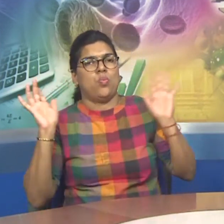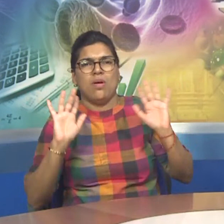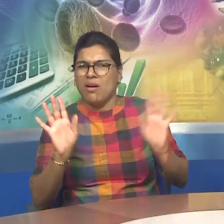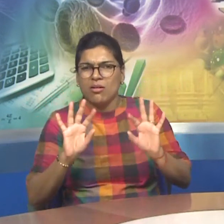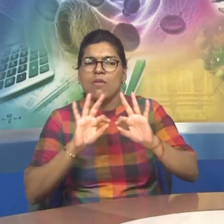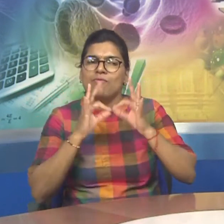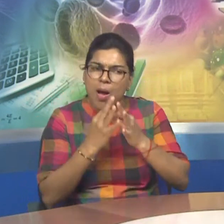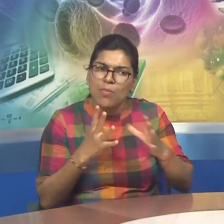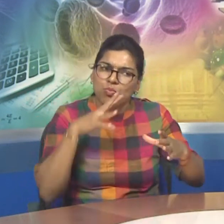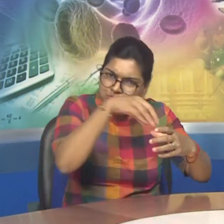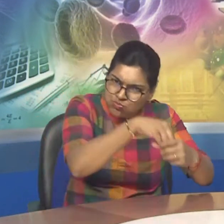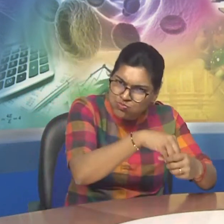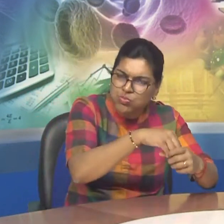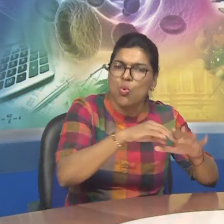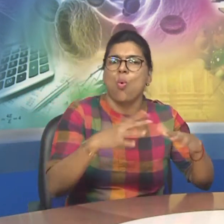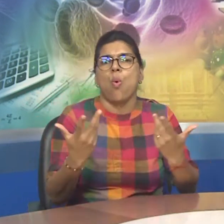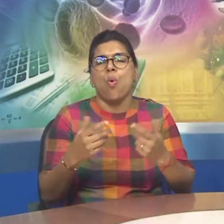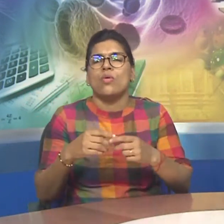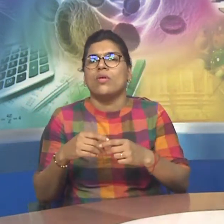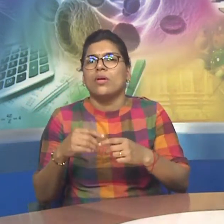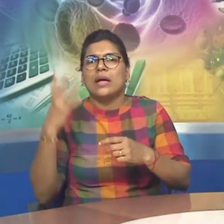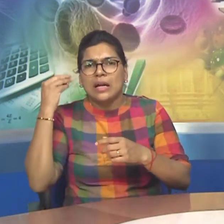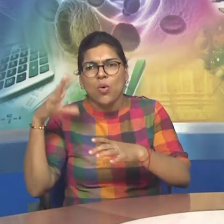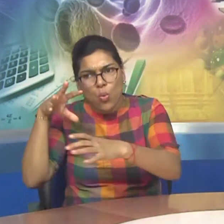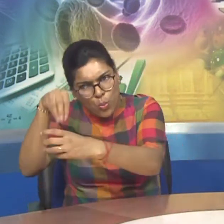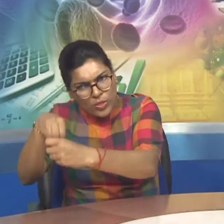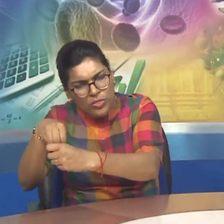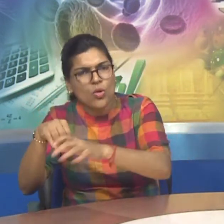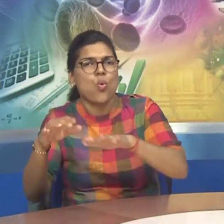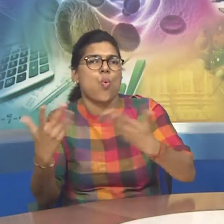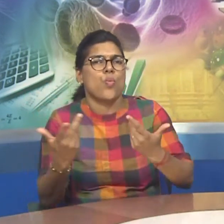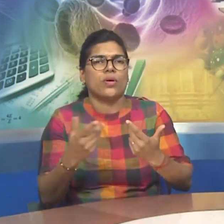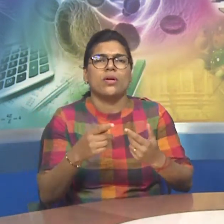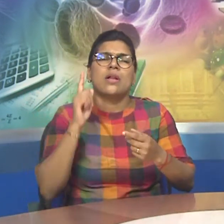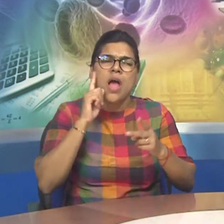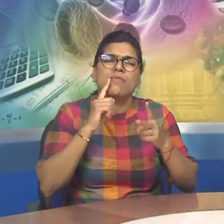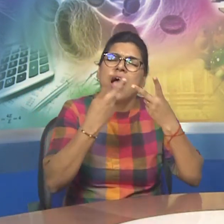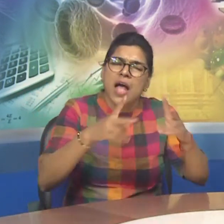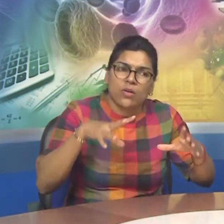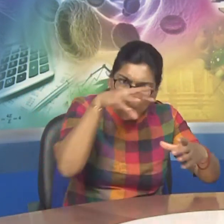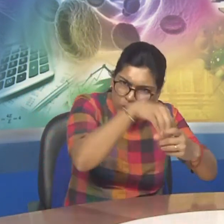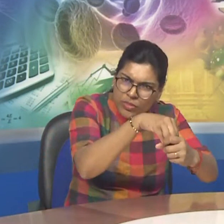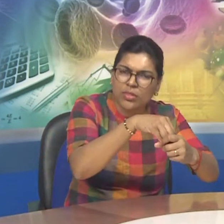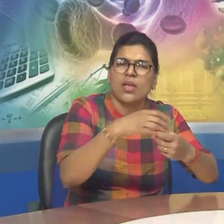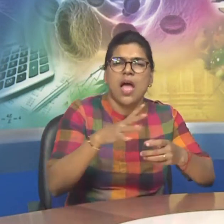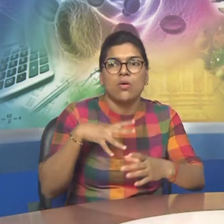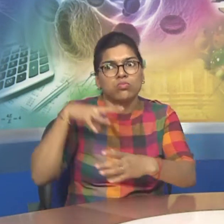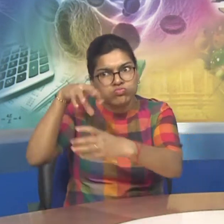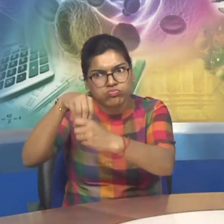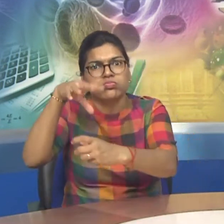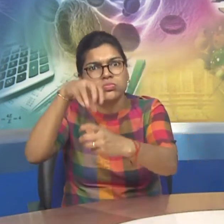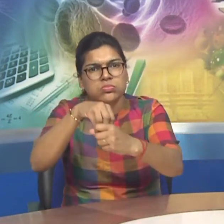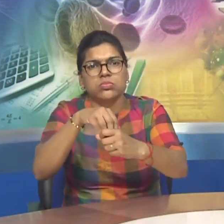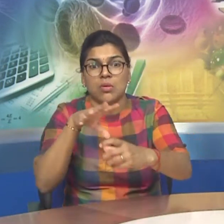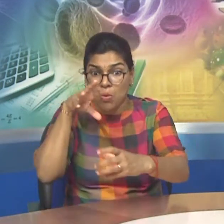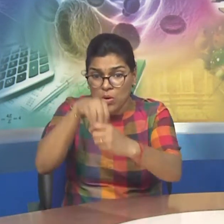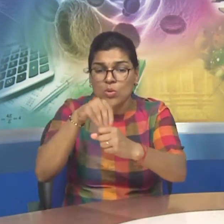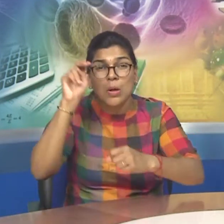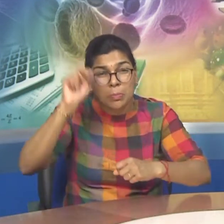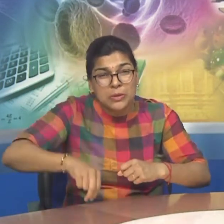We should not feel isolated and we should not be isolated. We should be a member of any group,